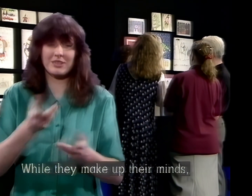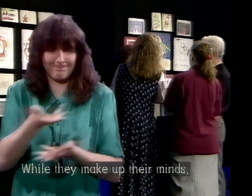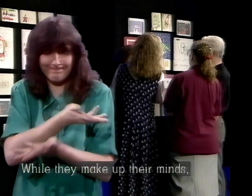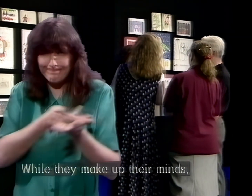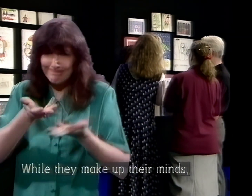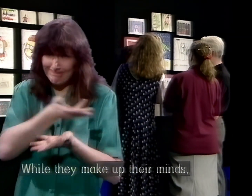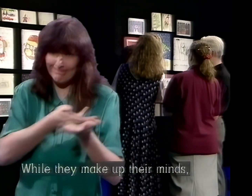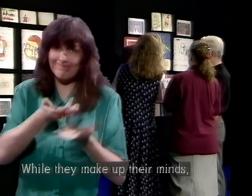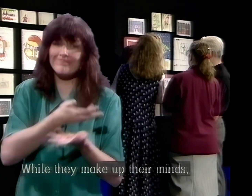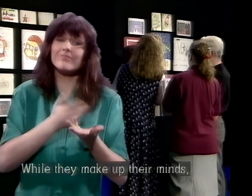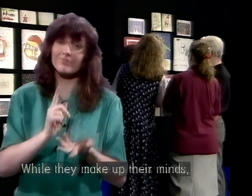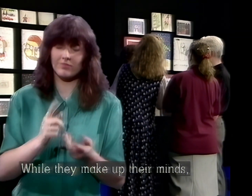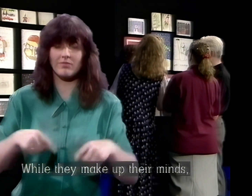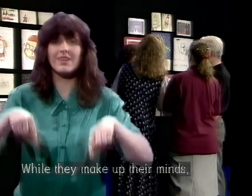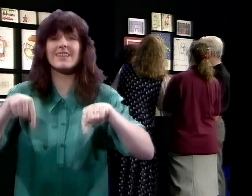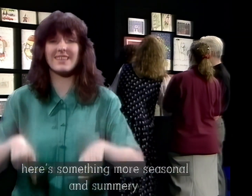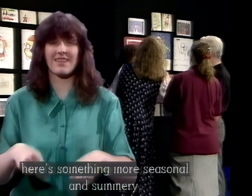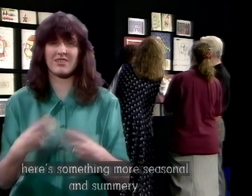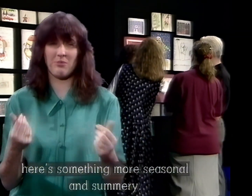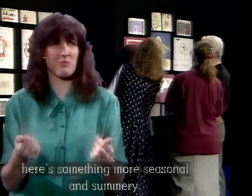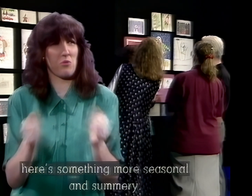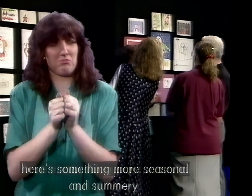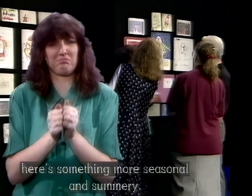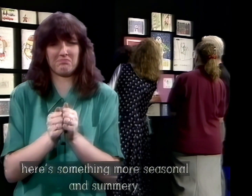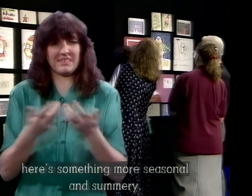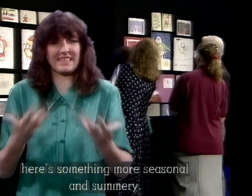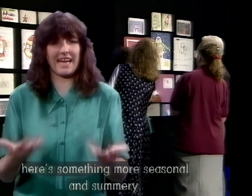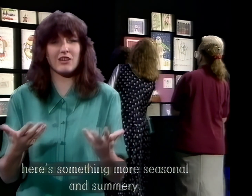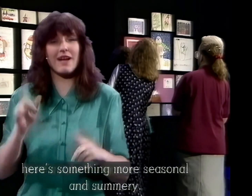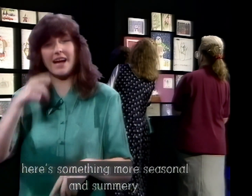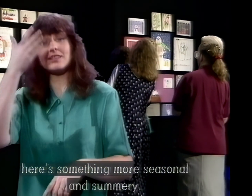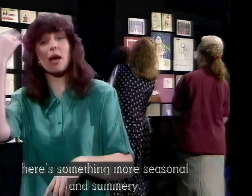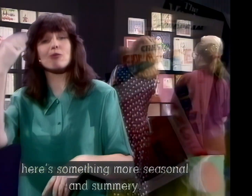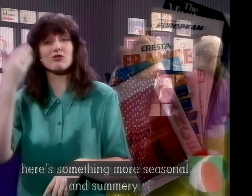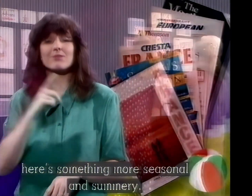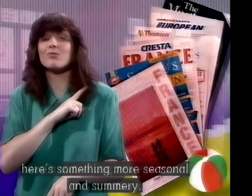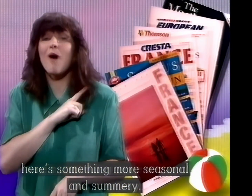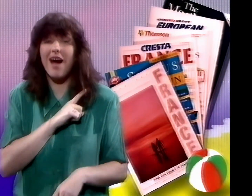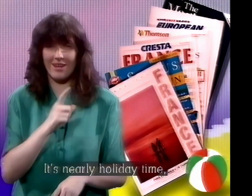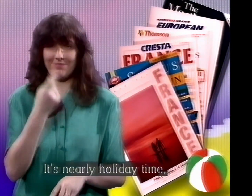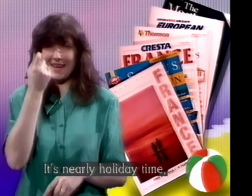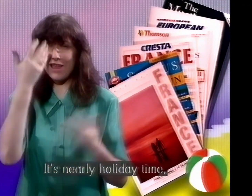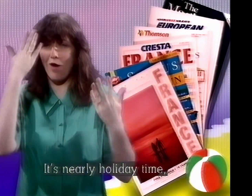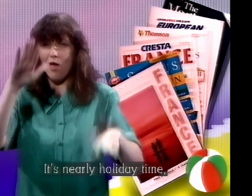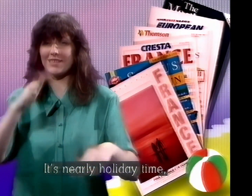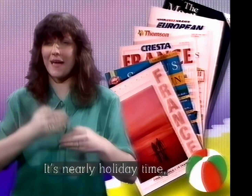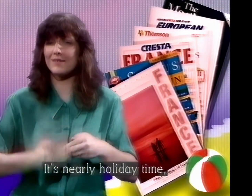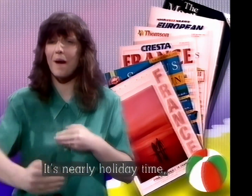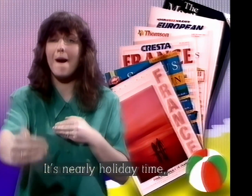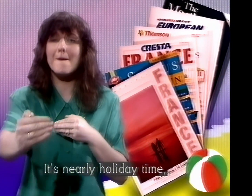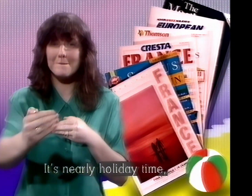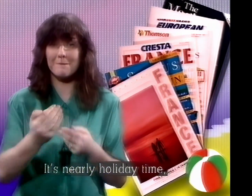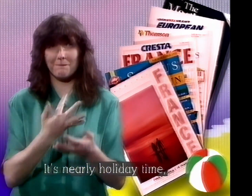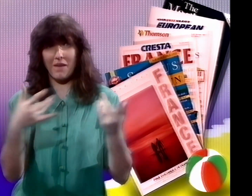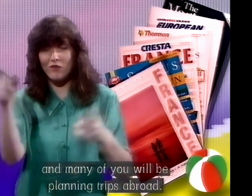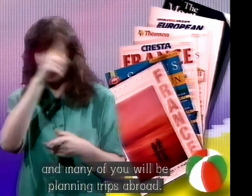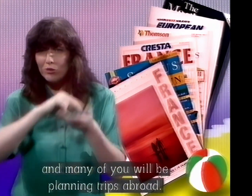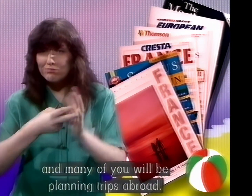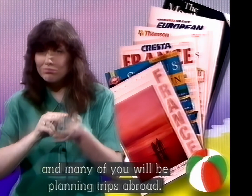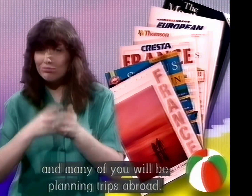While they make up their minds, here's something more seasonal and summery. It's nearly holiday time, and